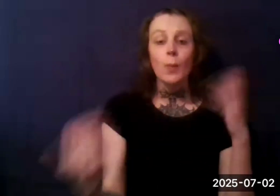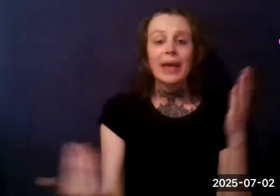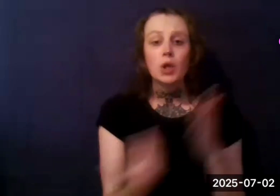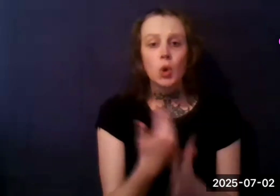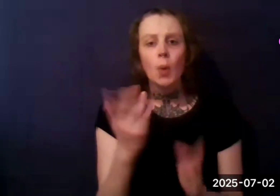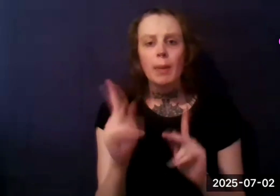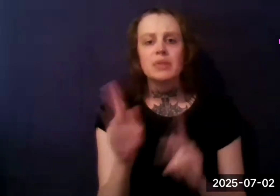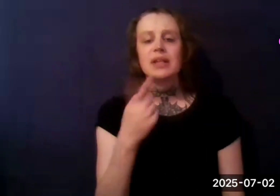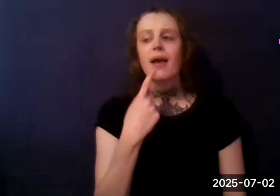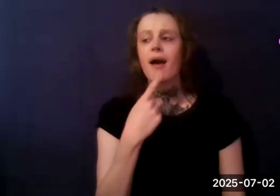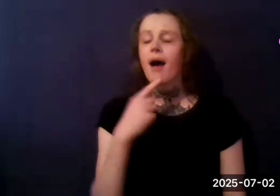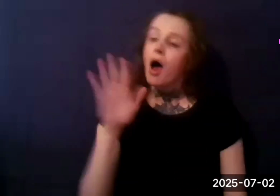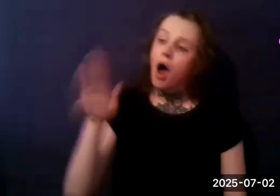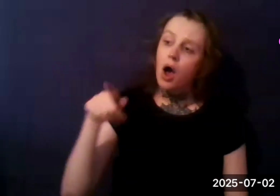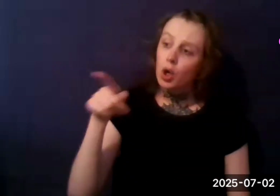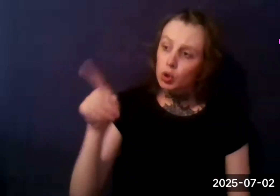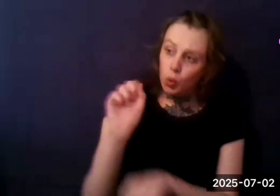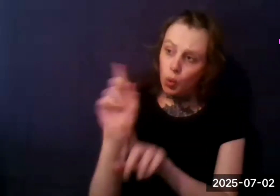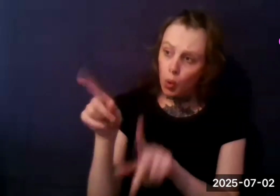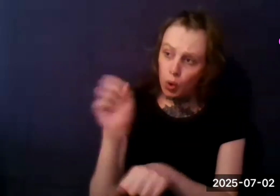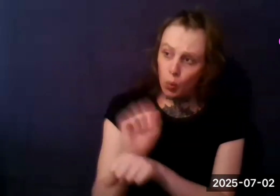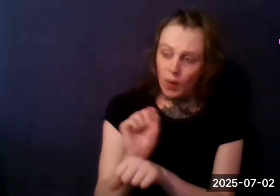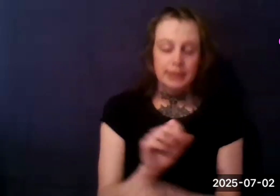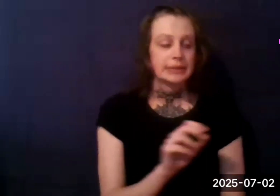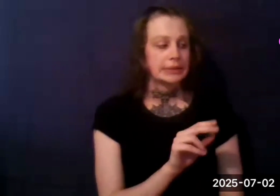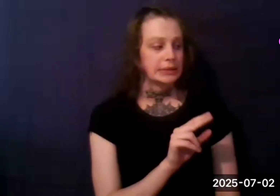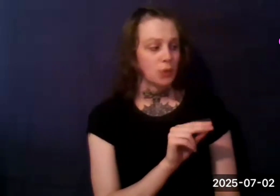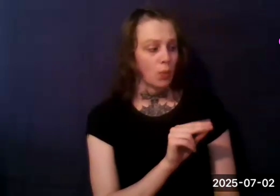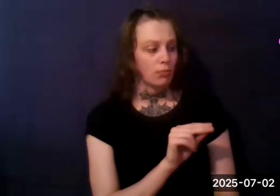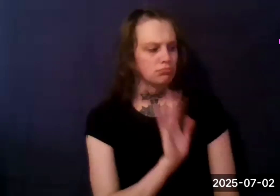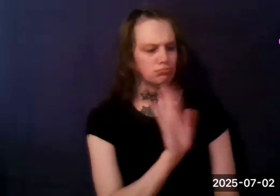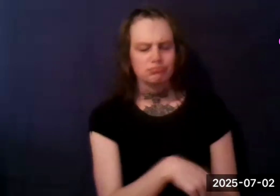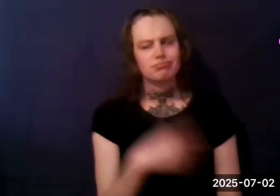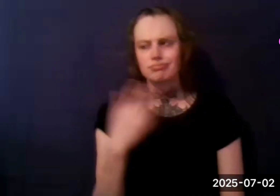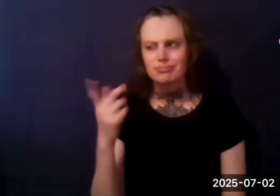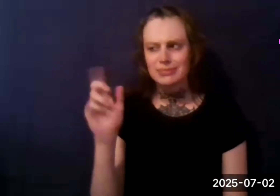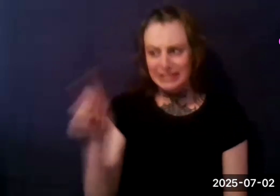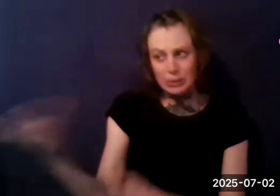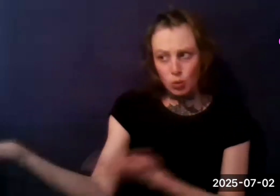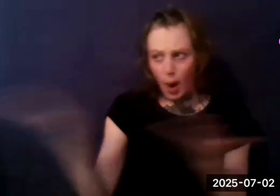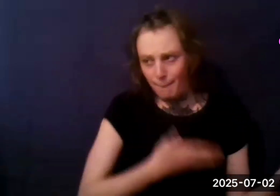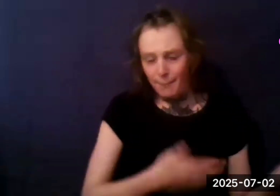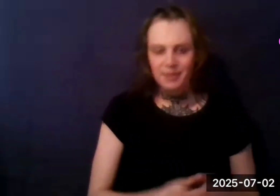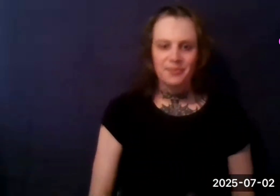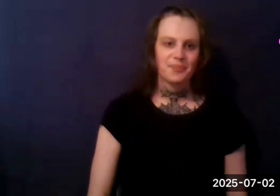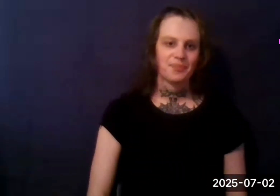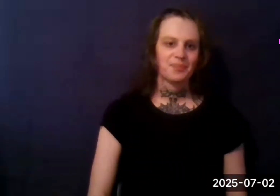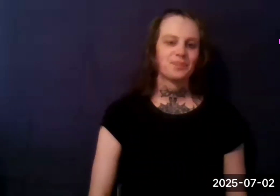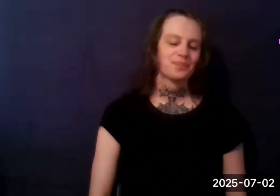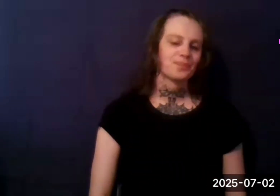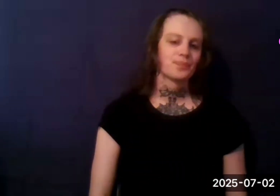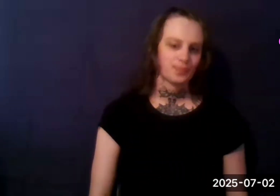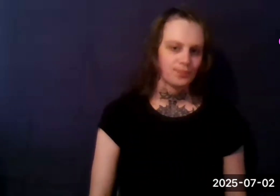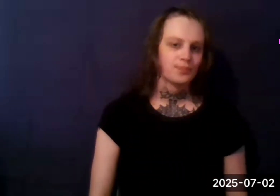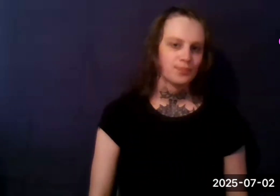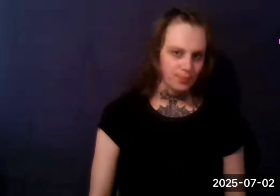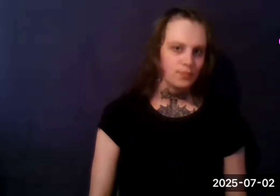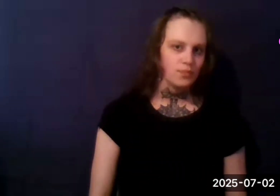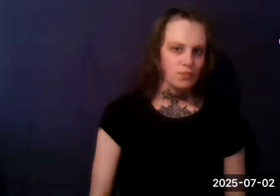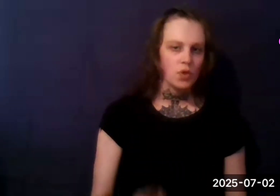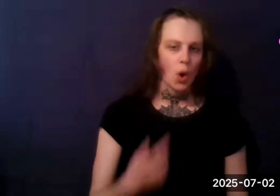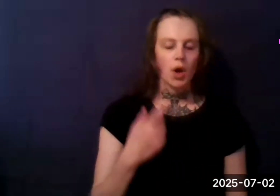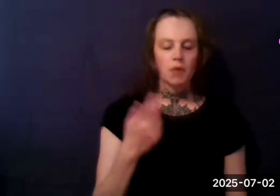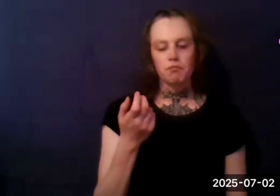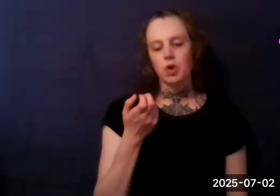No. Well, you don't have an excuse then. Like it's not like you have to call out of work. You're not even working. So I just get dragged into these things. So I ended up doing that for a couple of